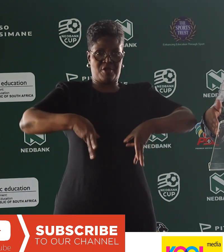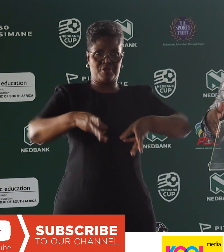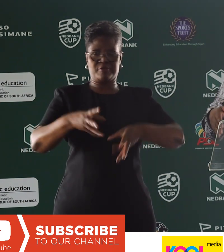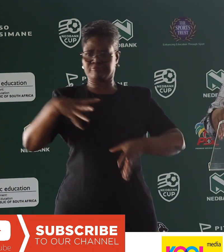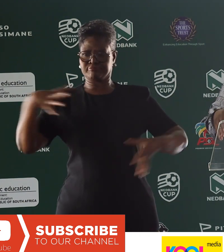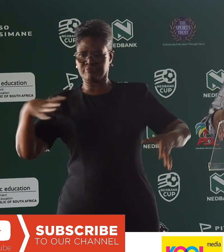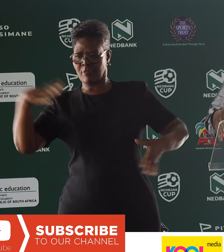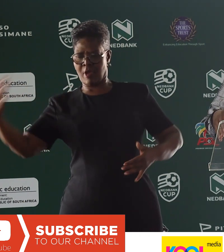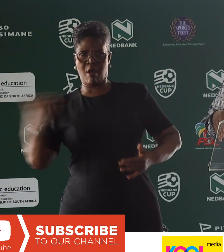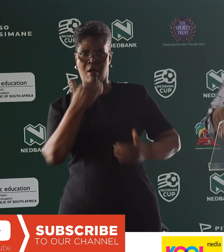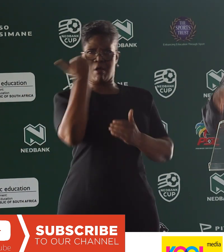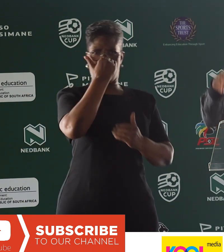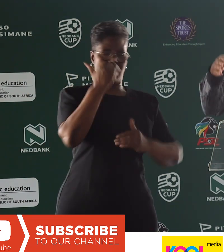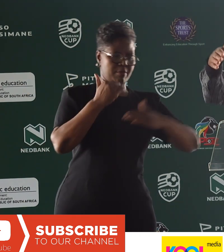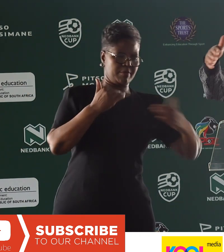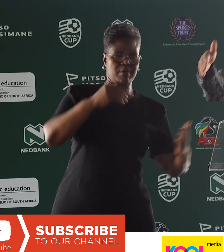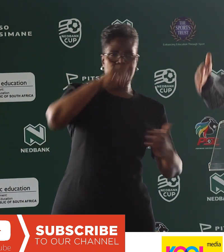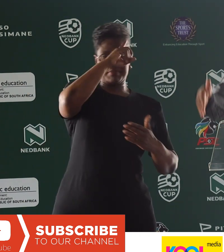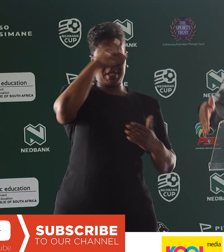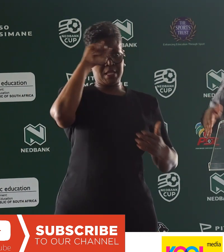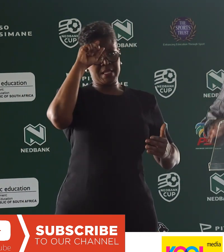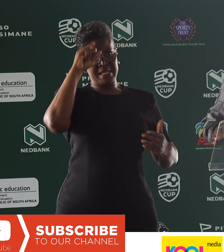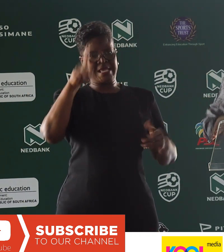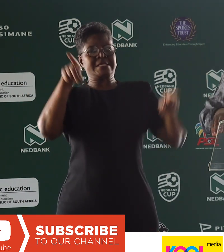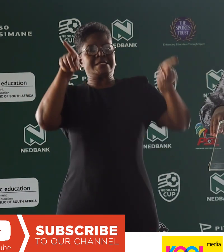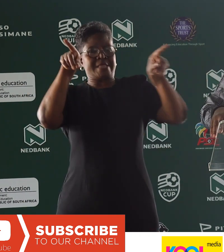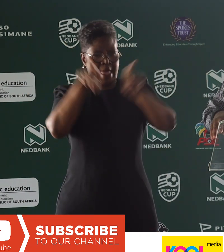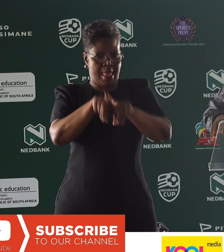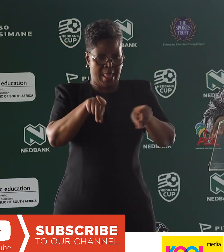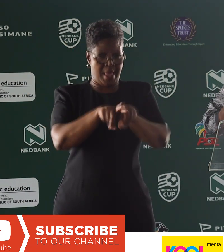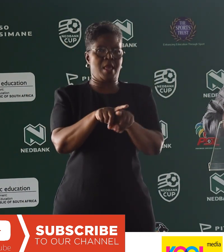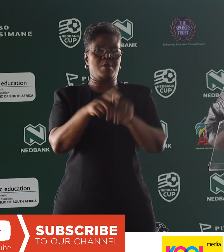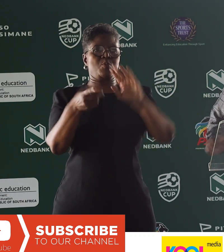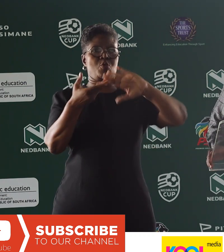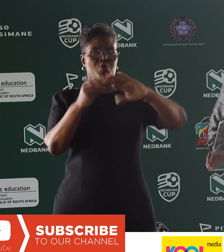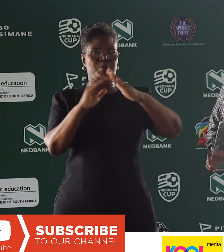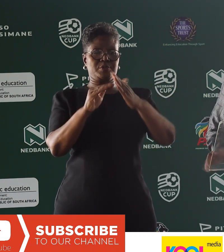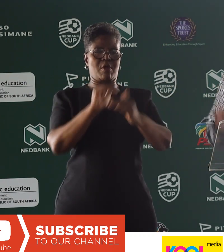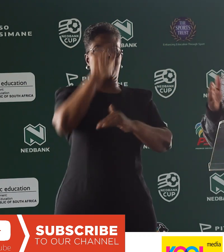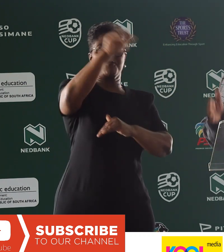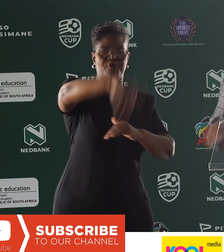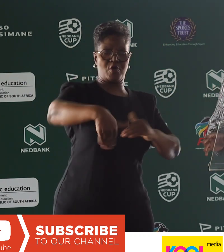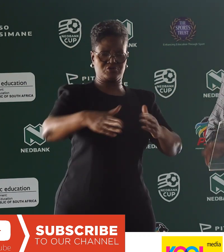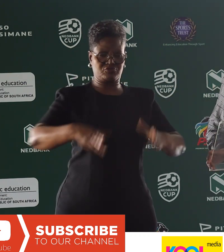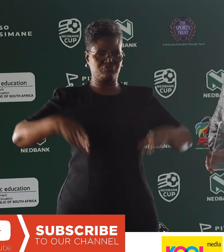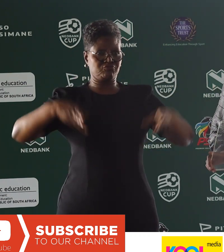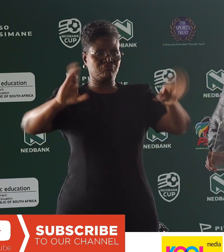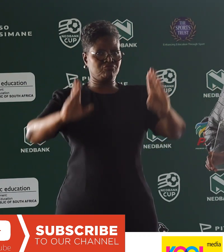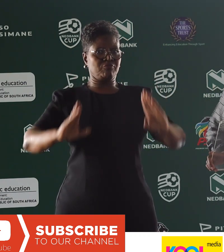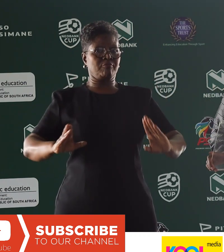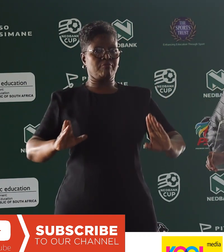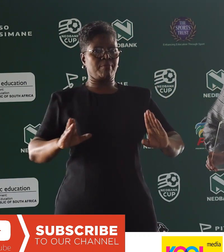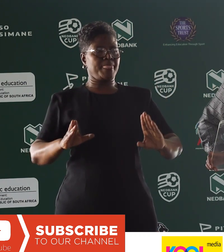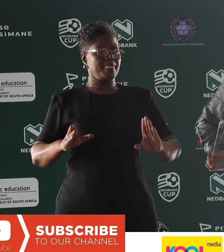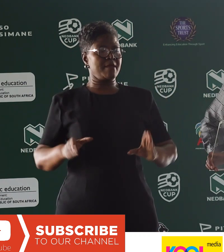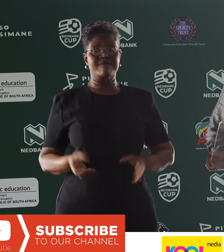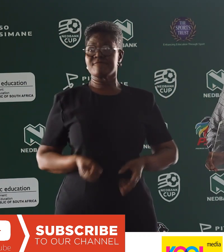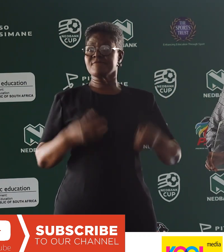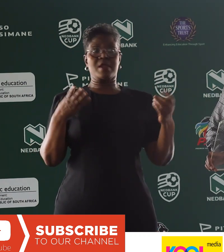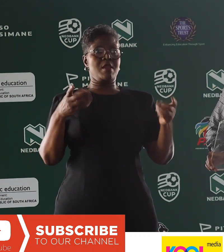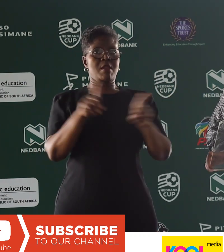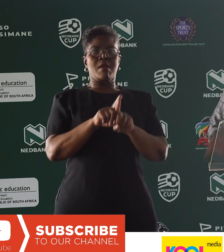Cape community and African community. We took the same communities to Kukule to across the railway line. Act like this. How